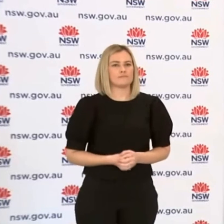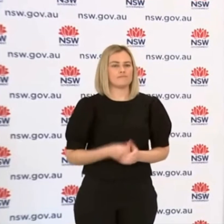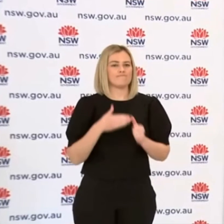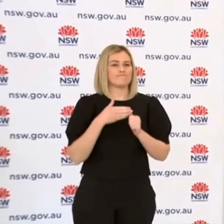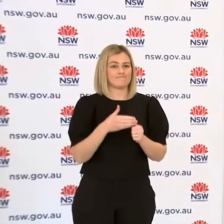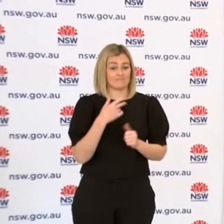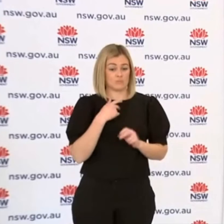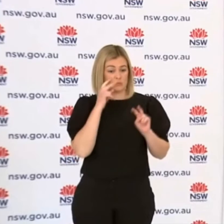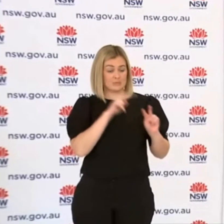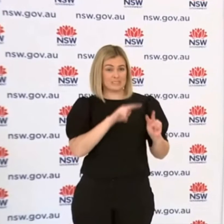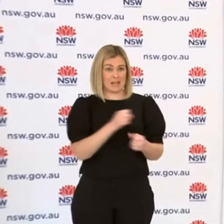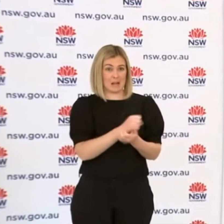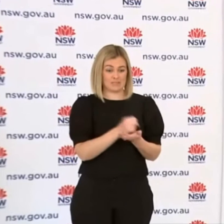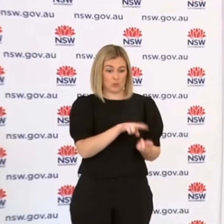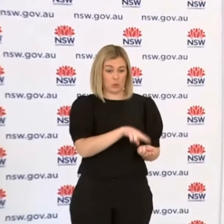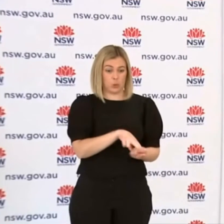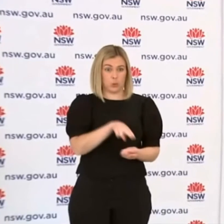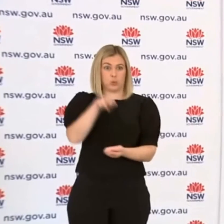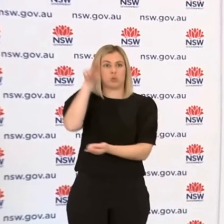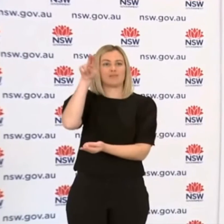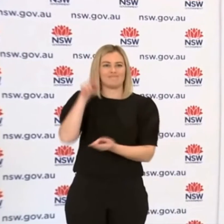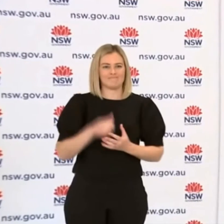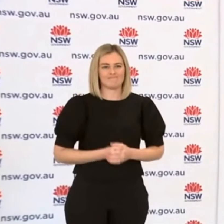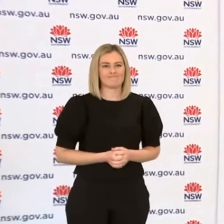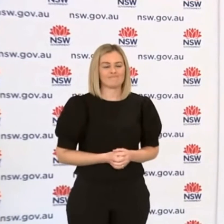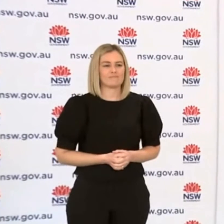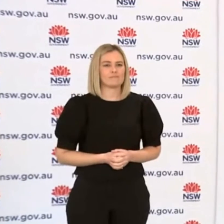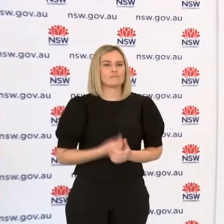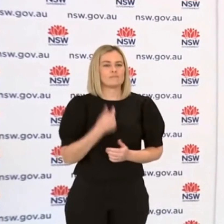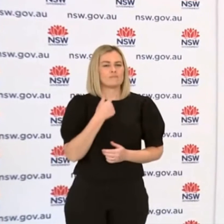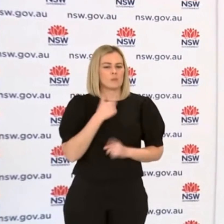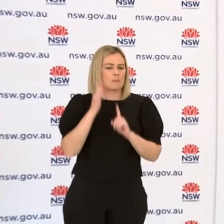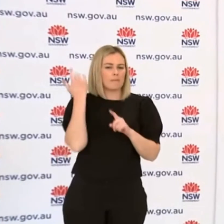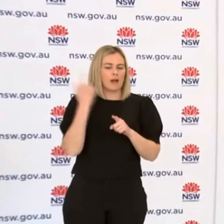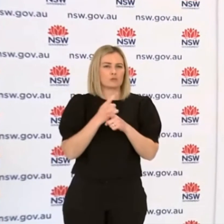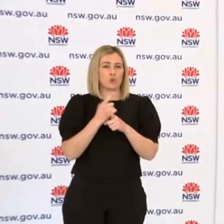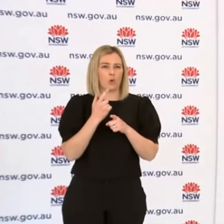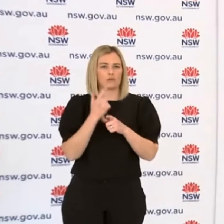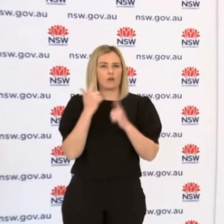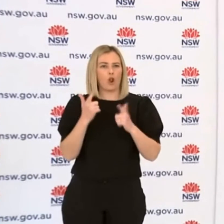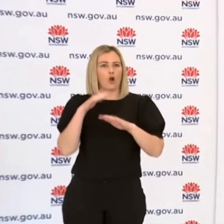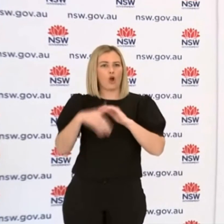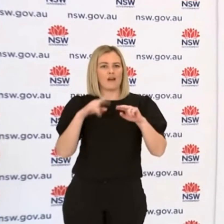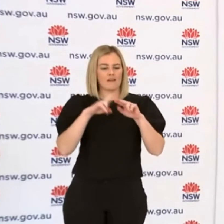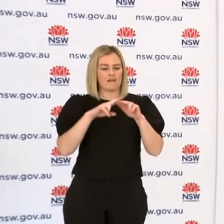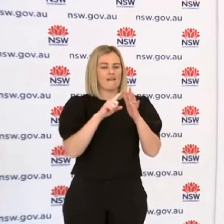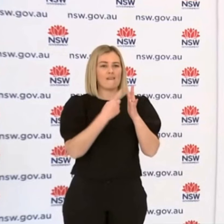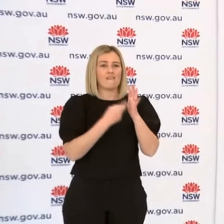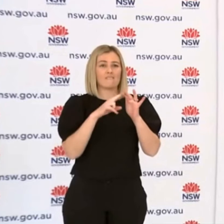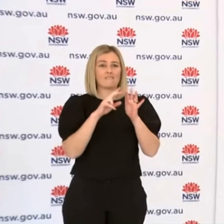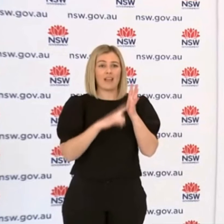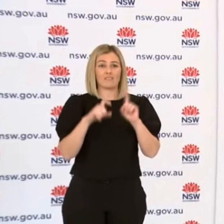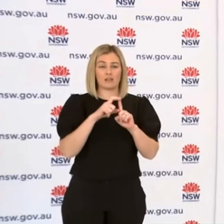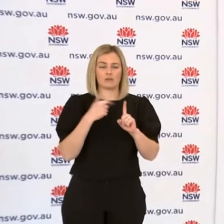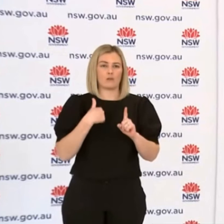that particular area. I think the whole community would remember that we talked a lot about Fairfield. I just want to say to the people of Fairfield, thank you. You've actually done an